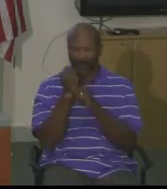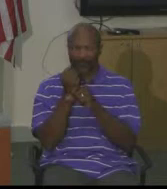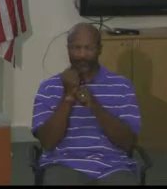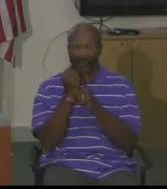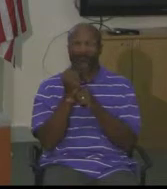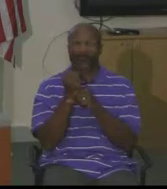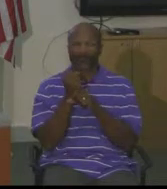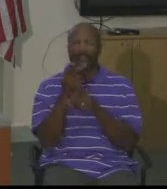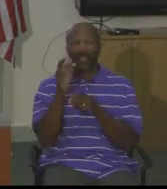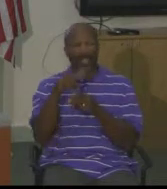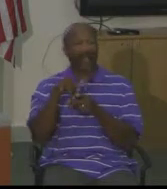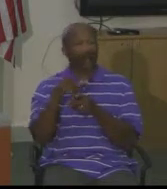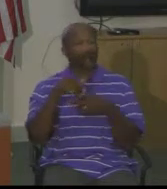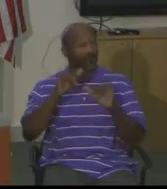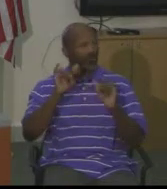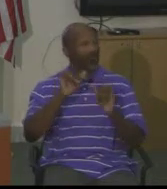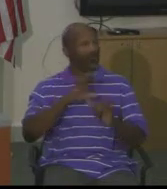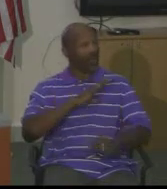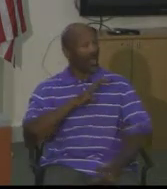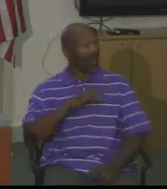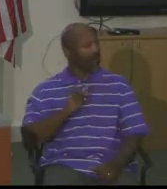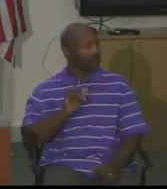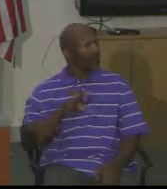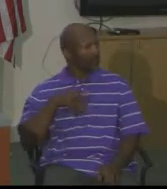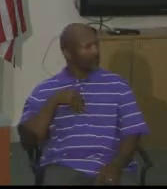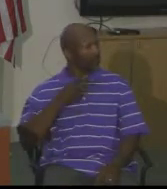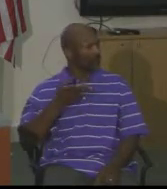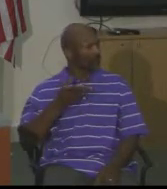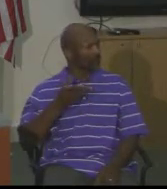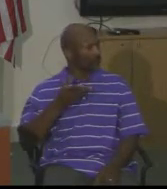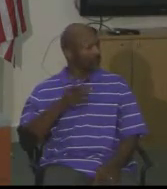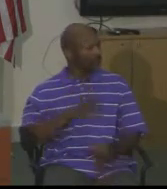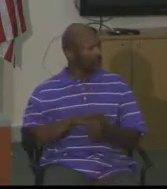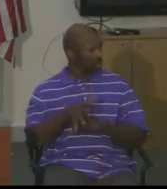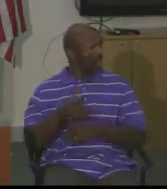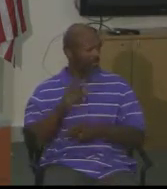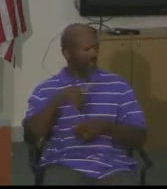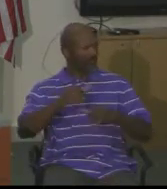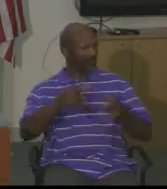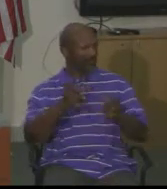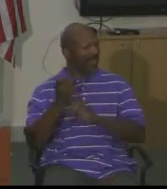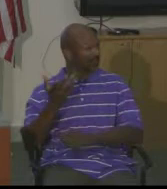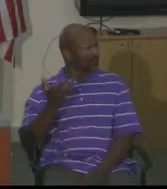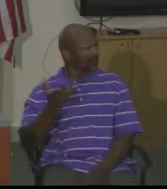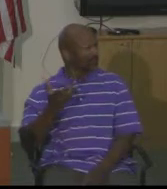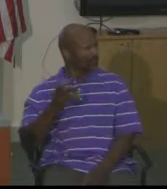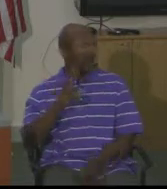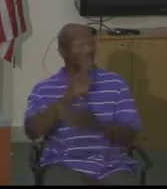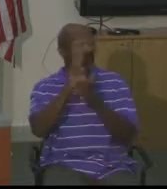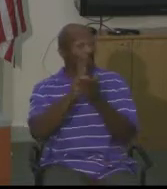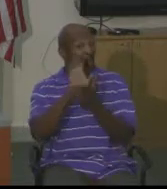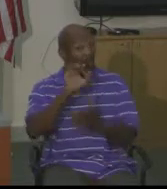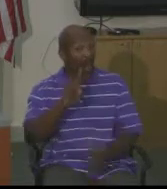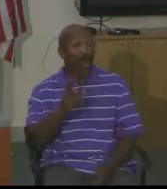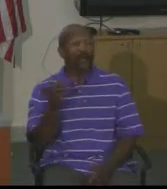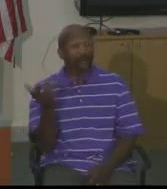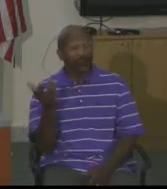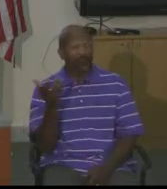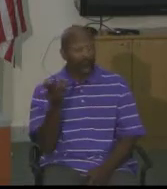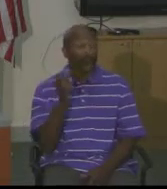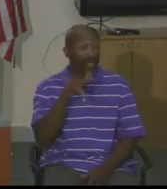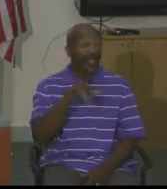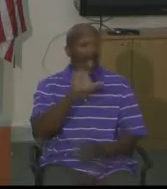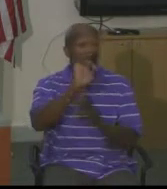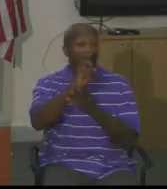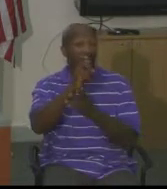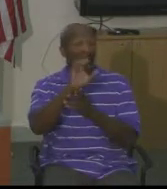Which, like I said, that's still probably okay. Those are still pretty fast. The video card was an